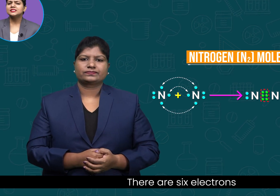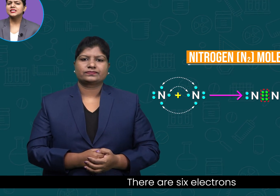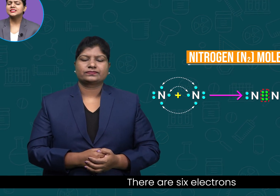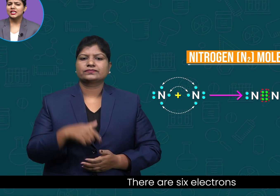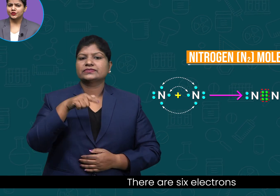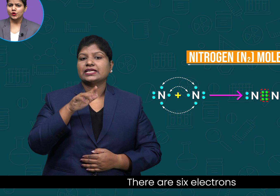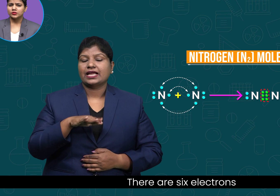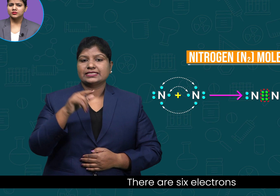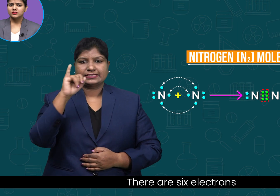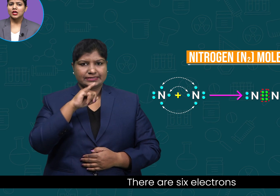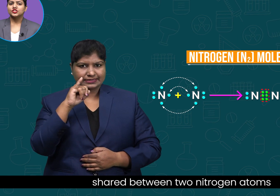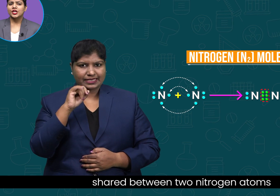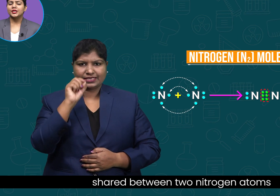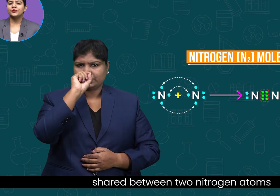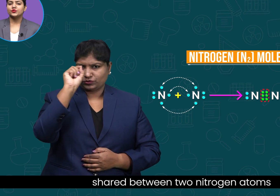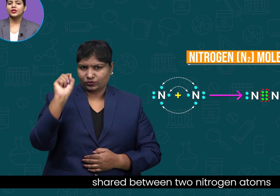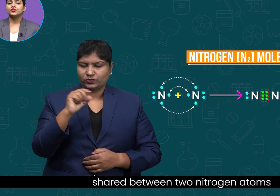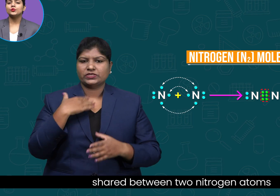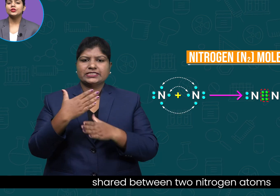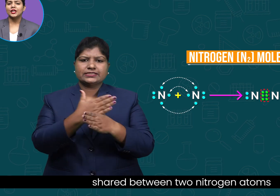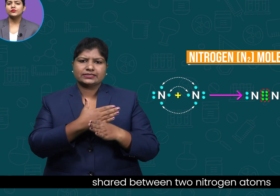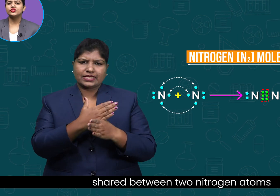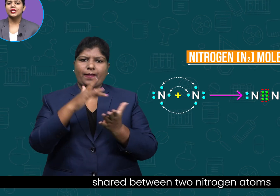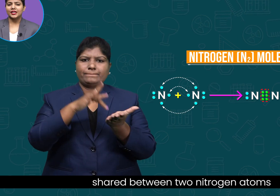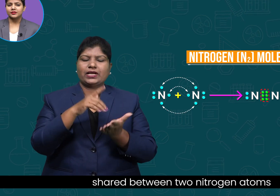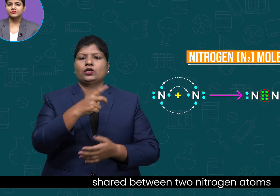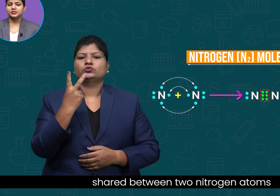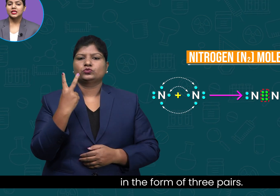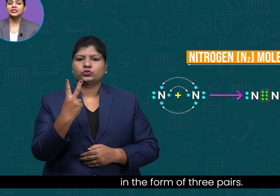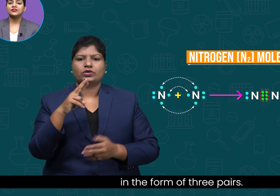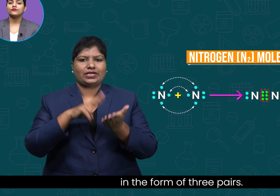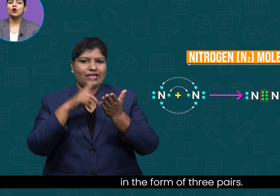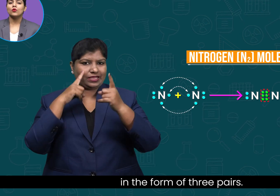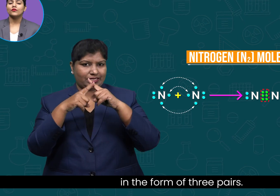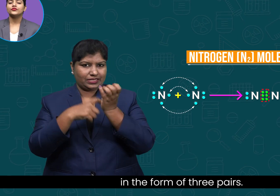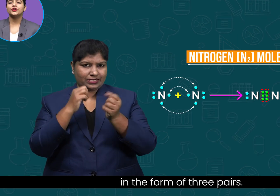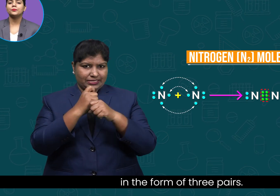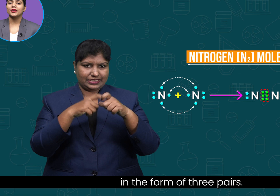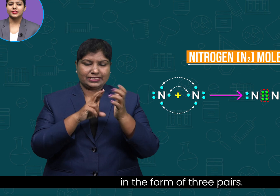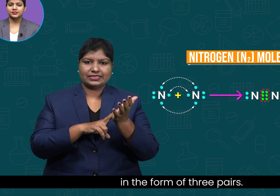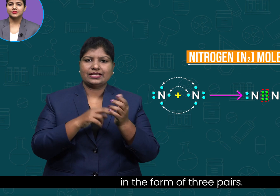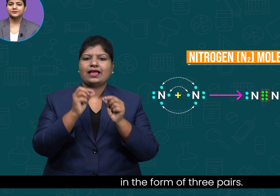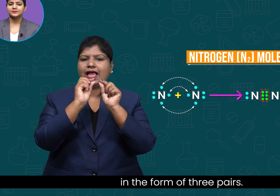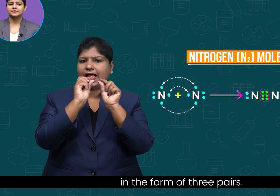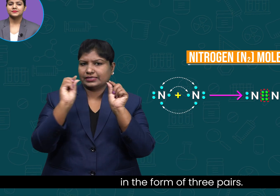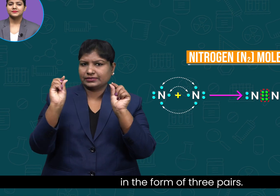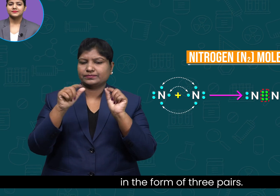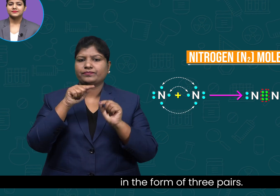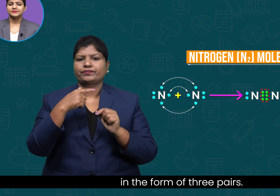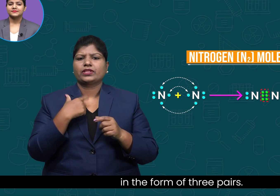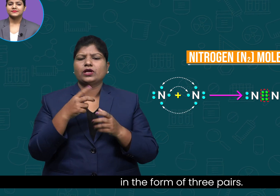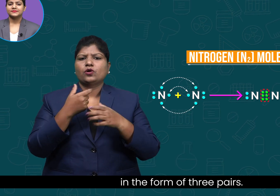There are 6 electrons shared between two nitrogen atoms in the form of 3 pairs.